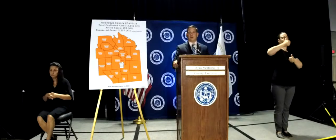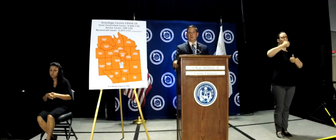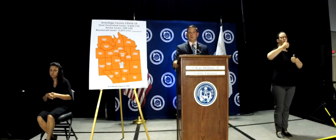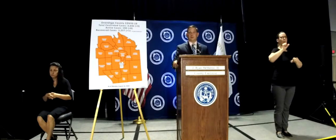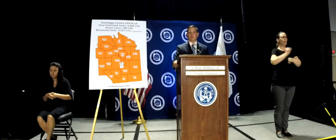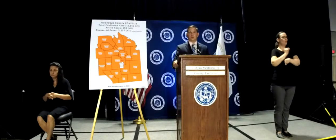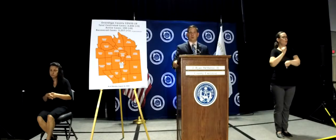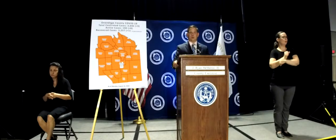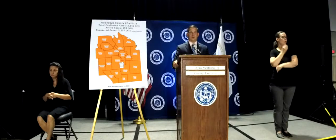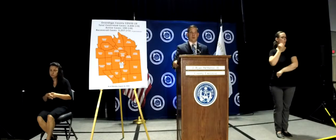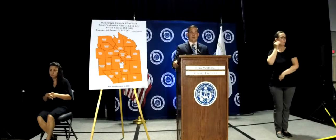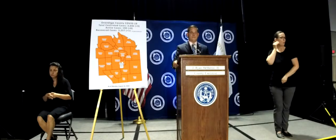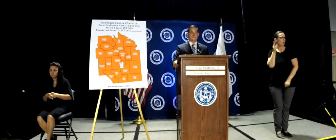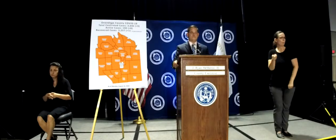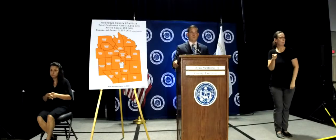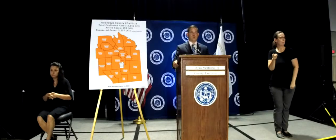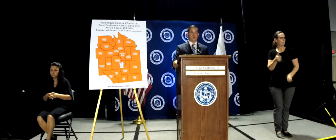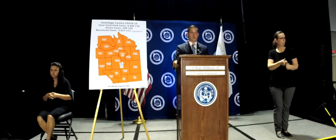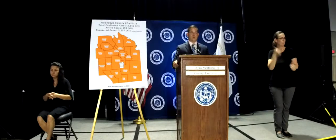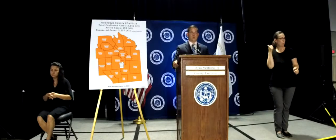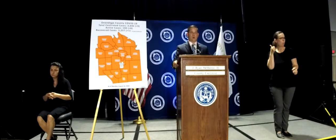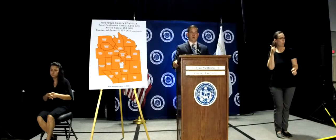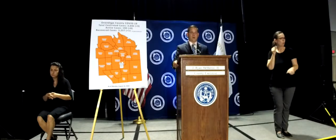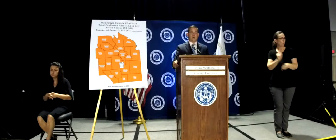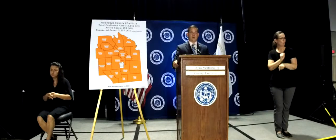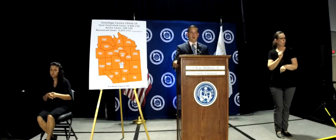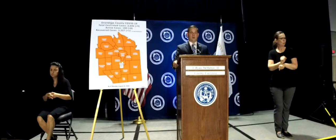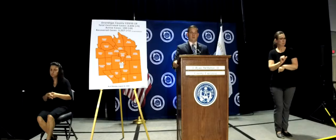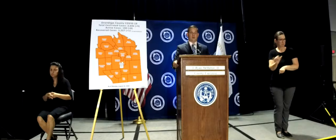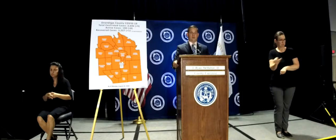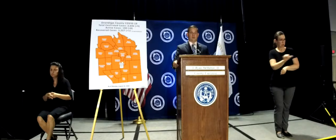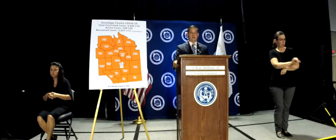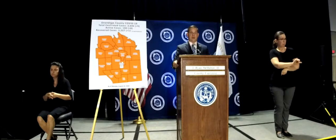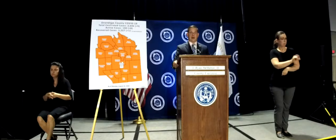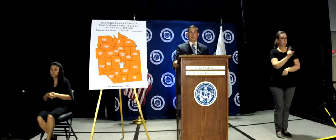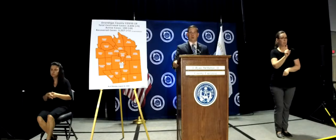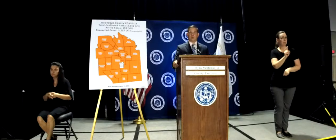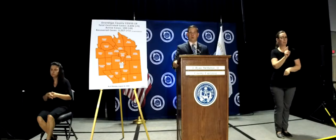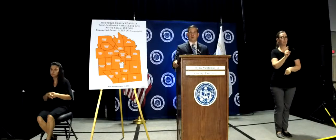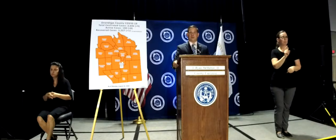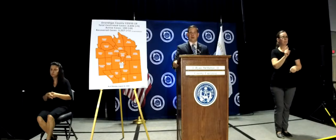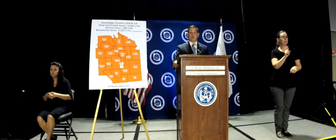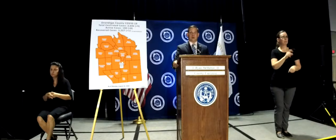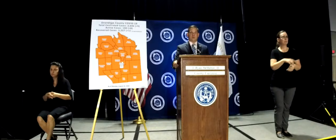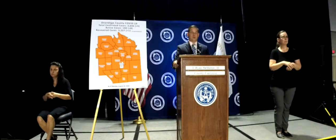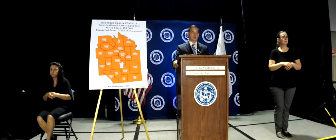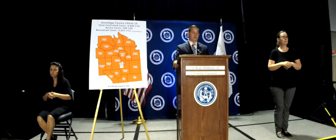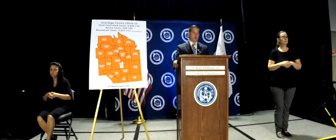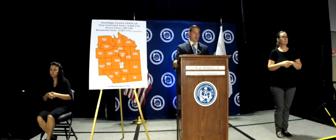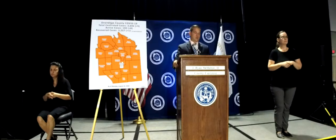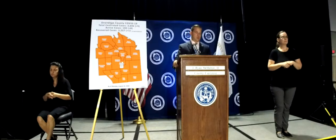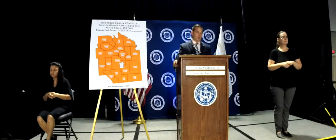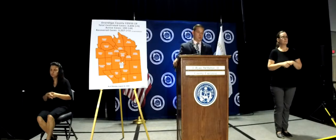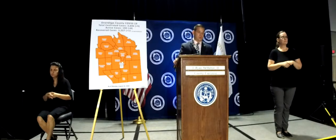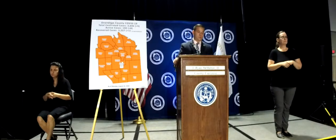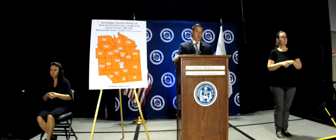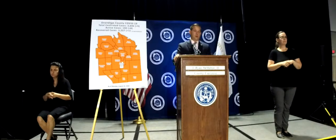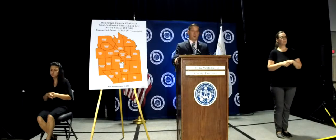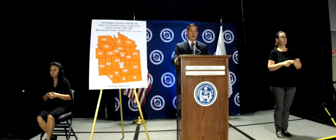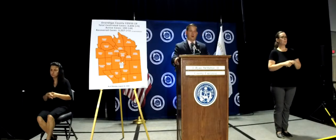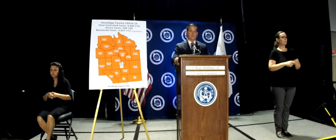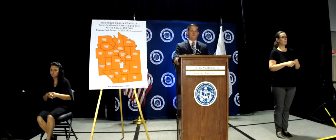tell, and the story certainly was one of economic rebirth in the downtown, strong